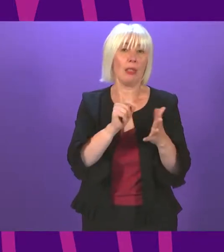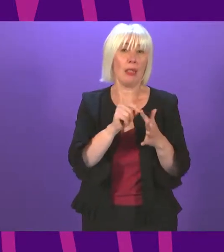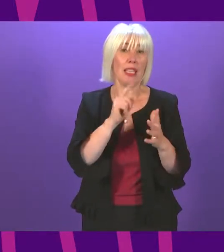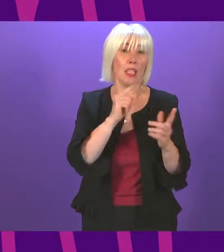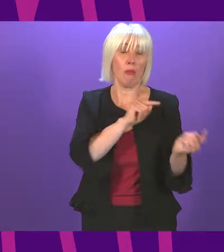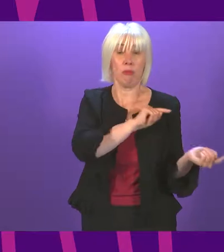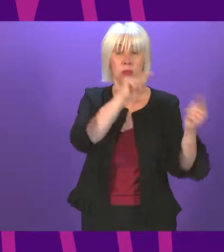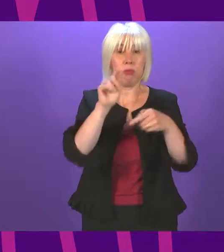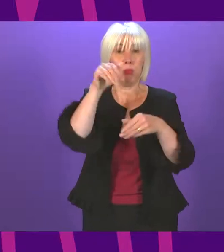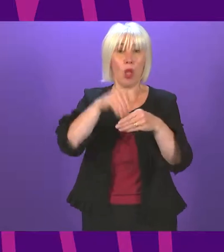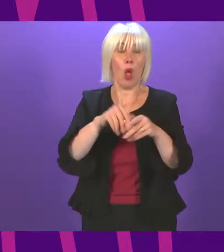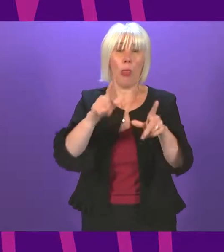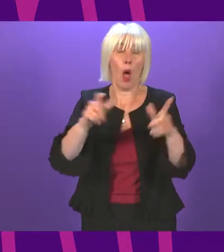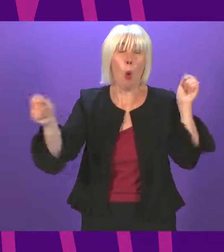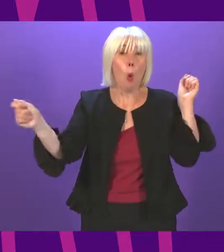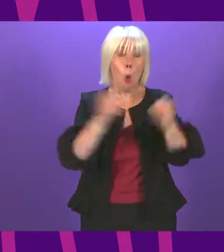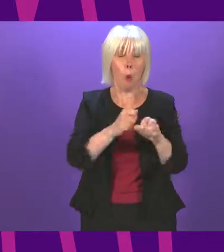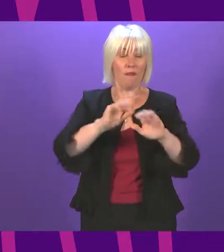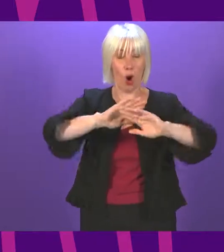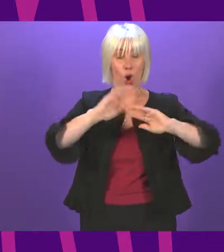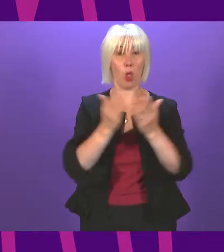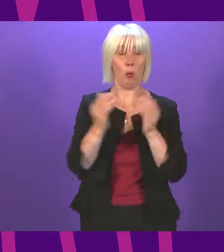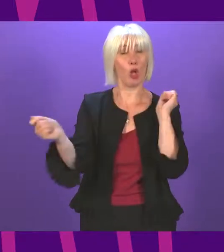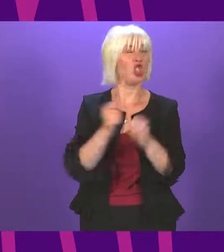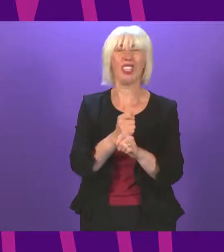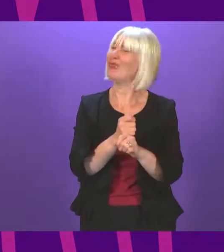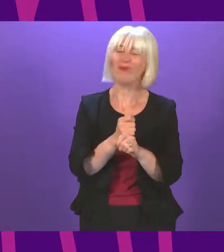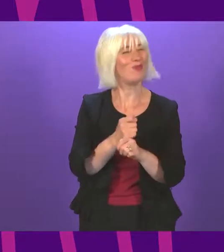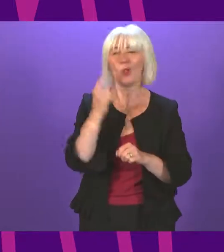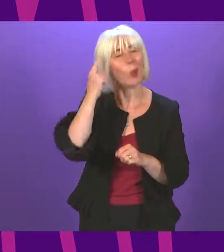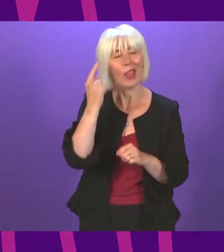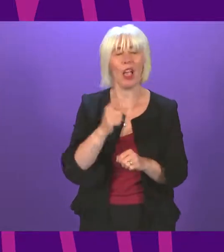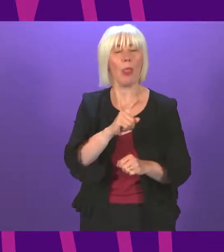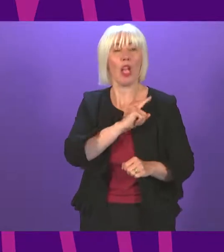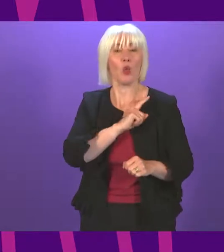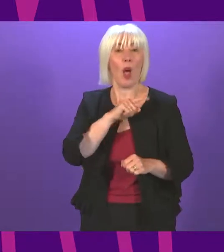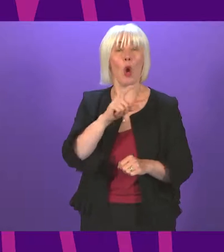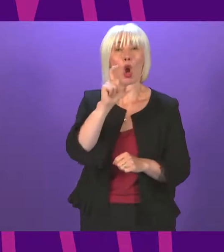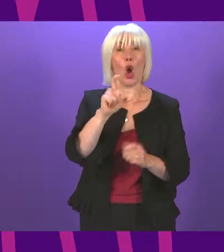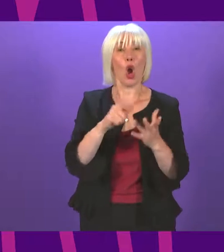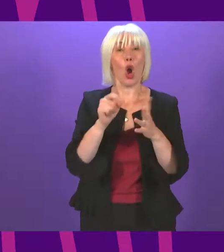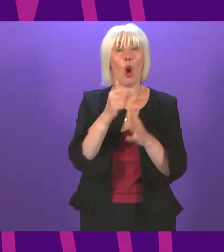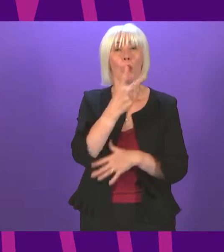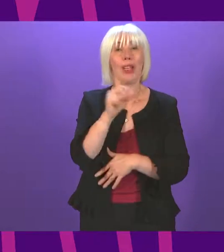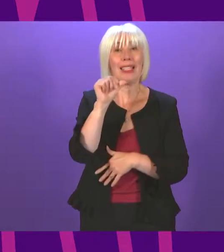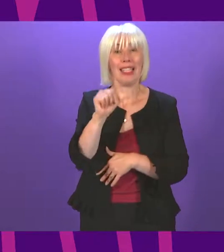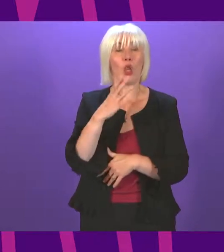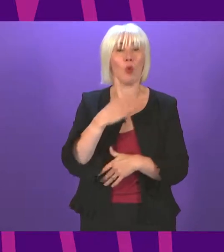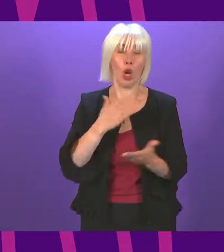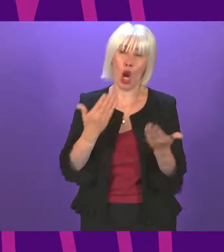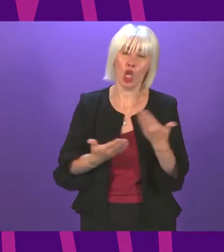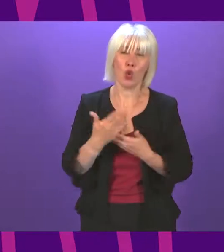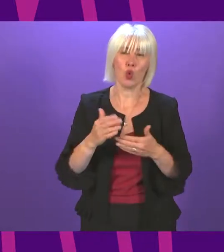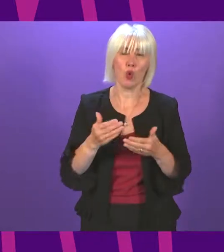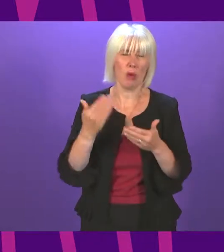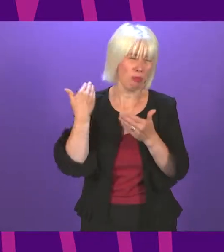change the global community is looking for. That's why I want us to come out of COP26 with a truly historic Glasgow agreement.